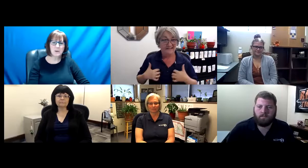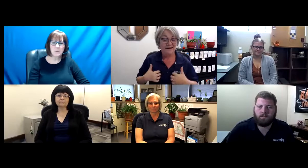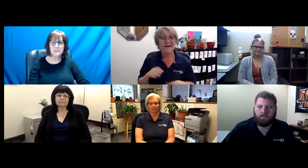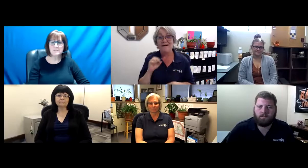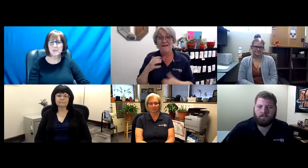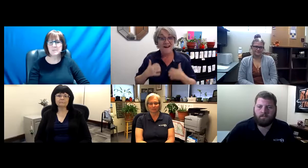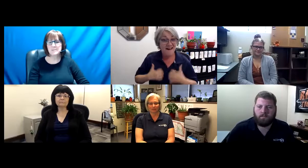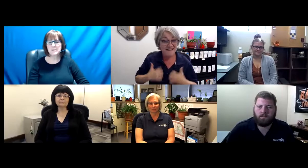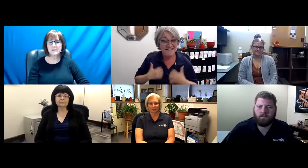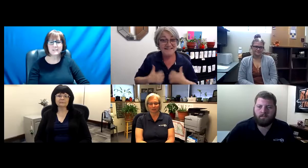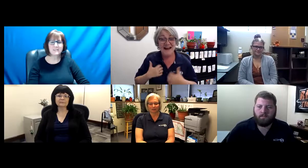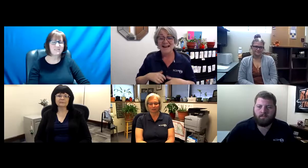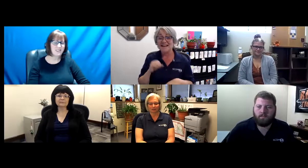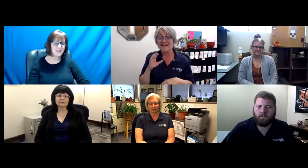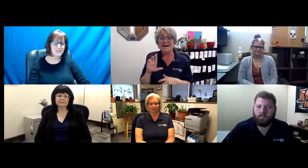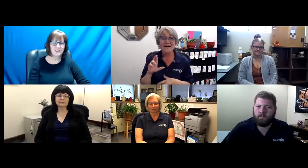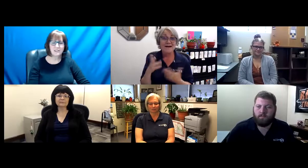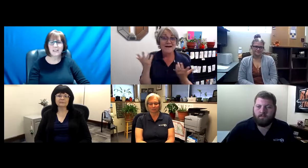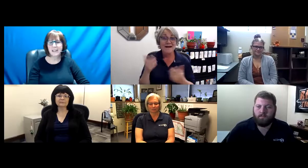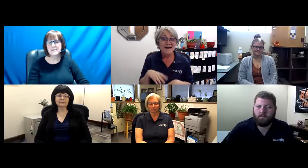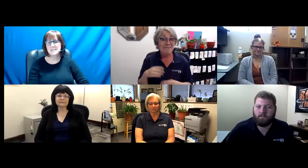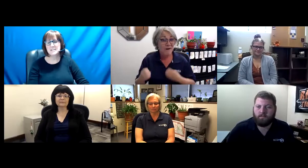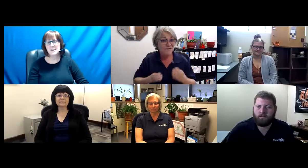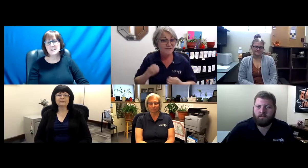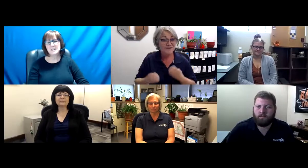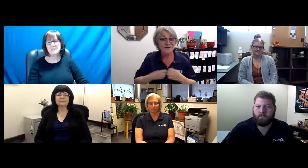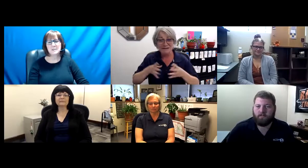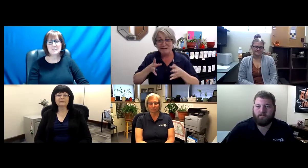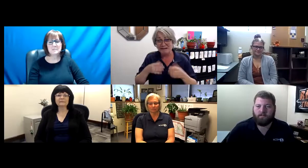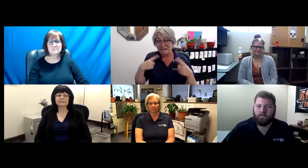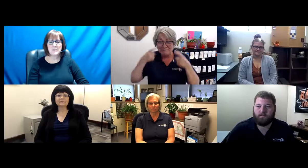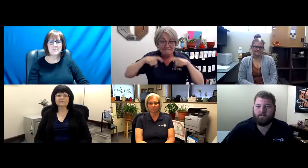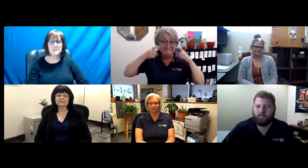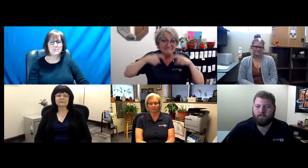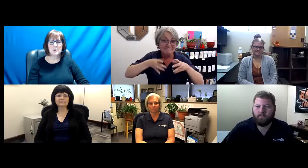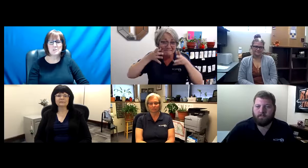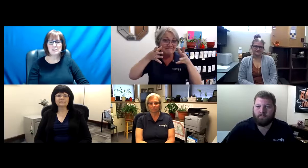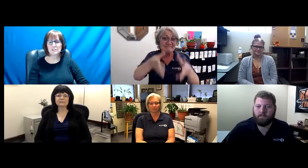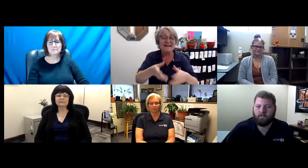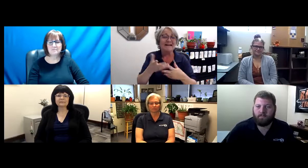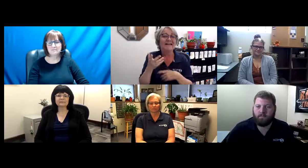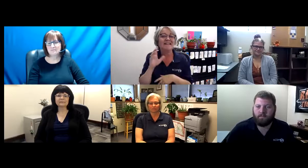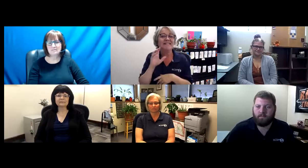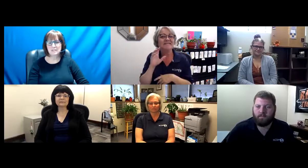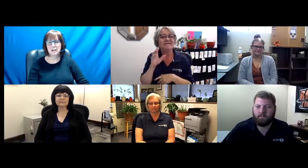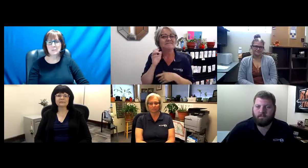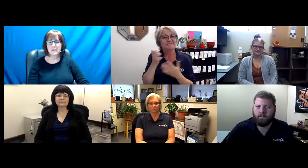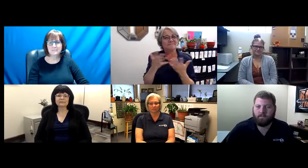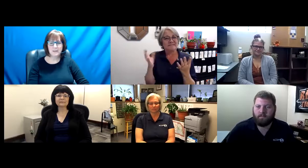moment, might be something that caused you a little angst, or maybe some emotional trauma. Maybe it